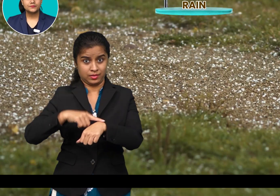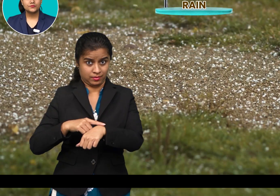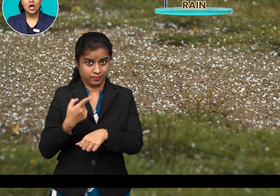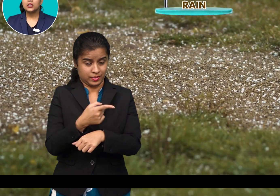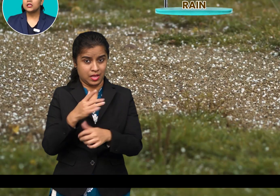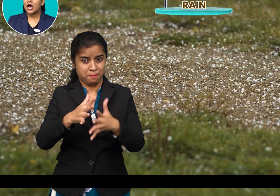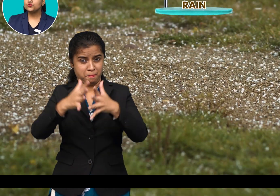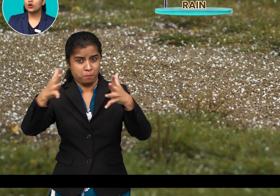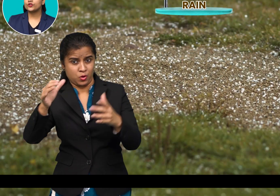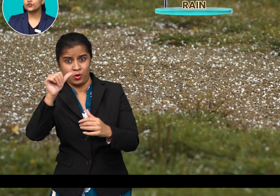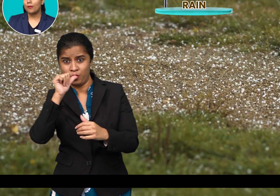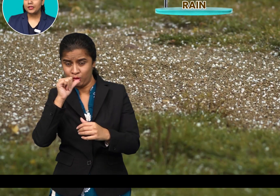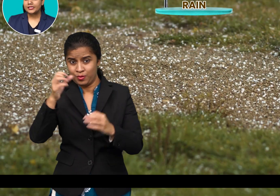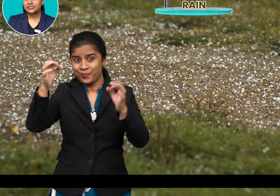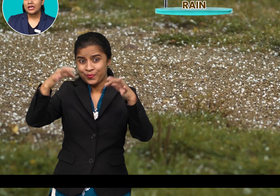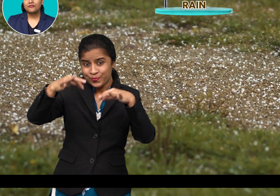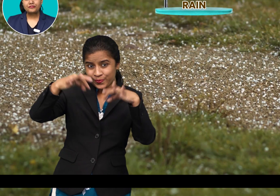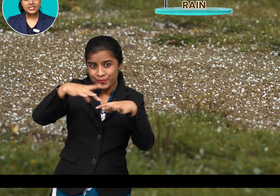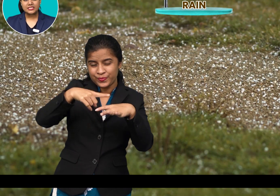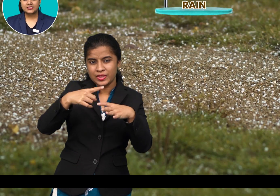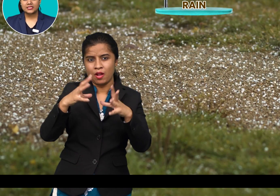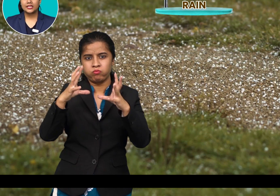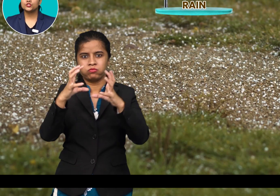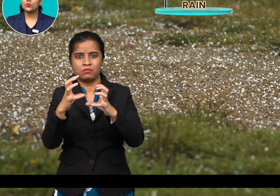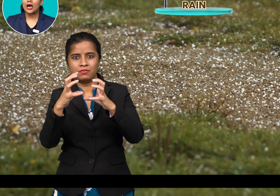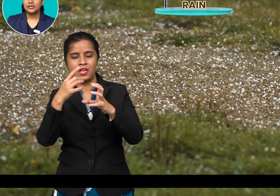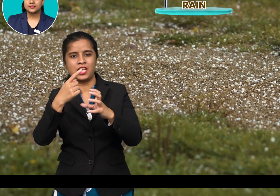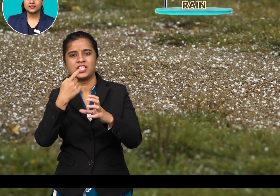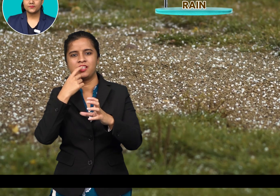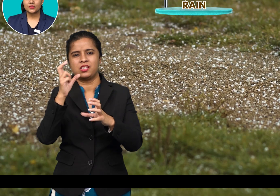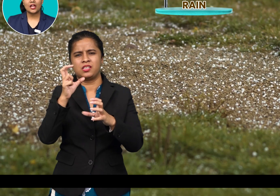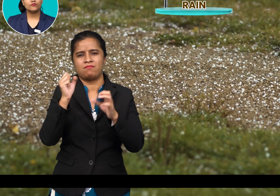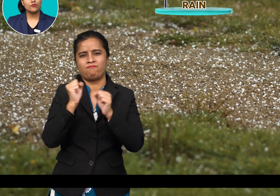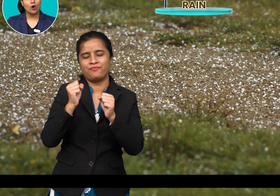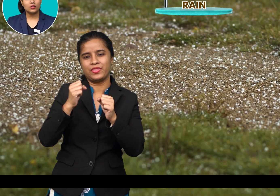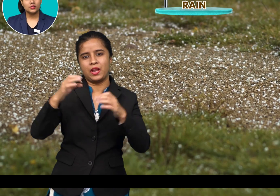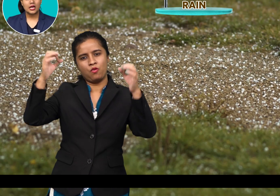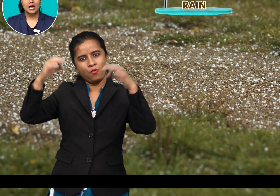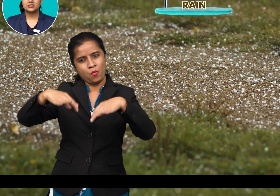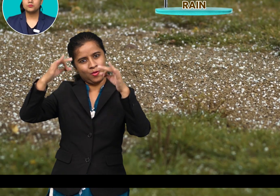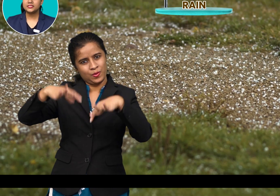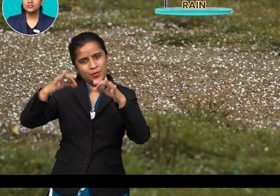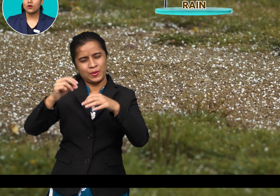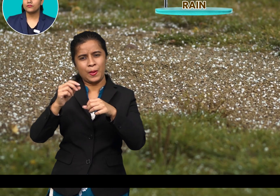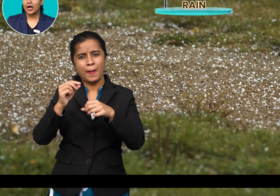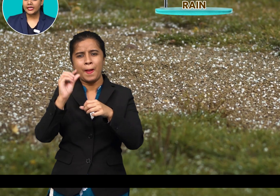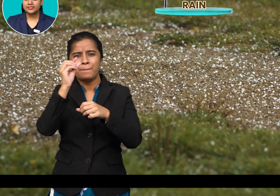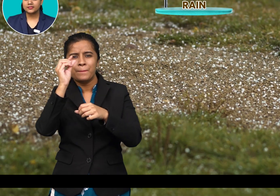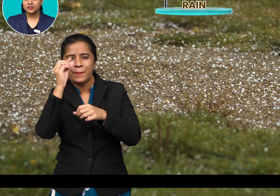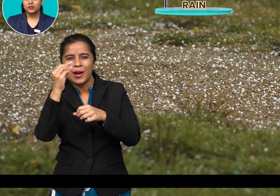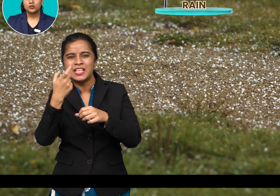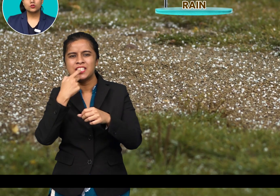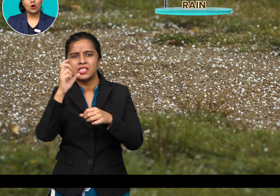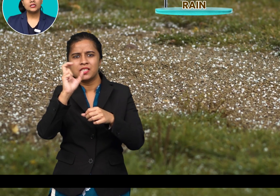Sometimes, large water droplets freeze into ice and fall as pieces of